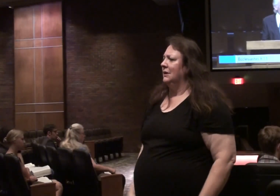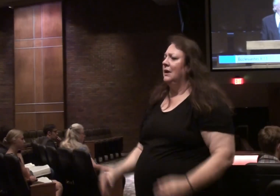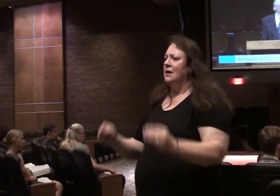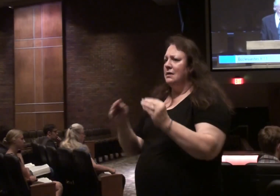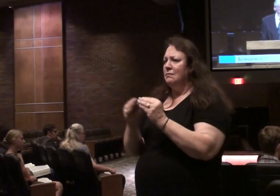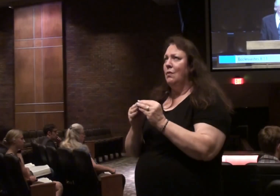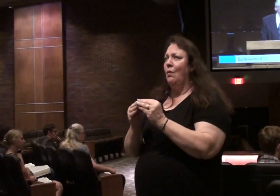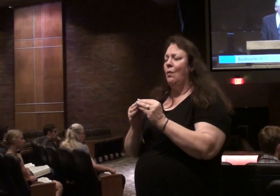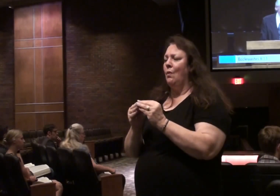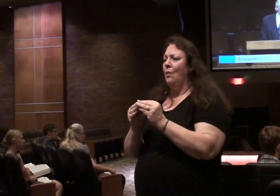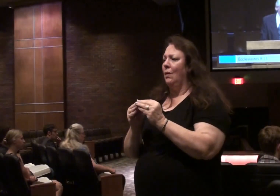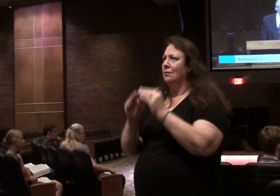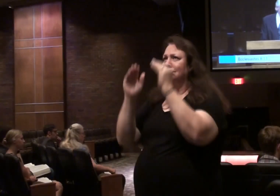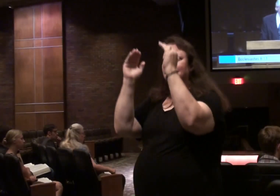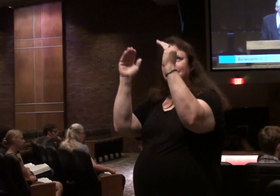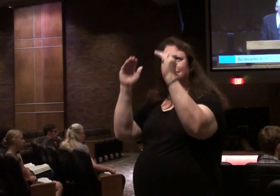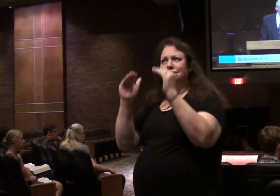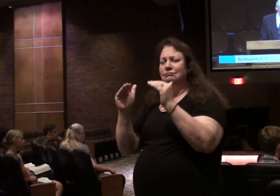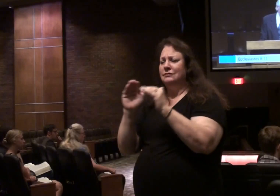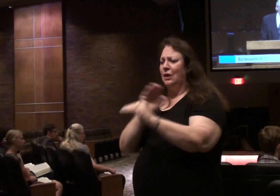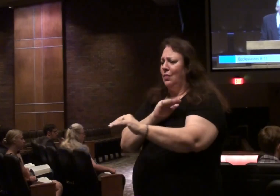immediate authority, the same thing.